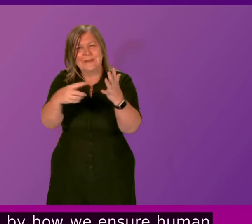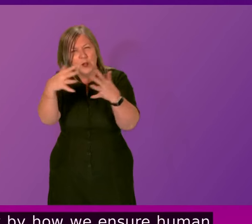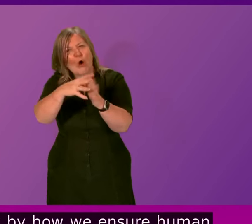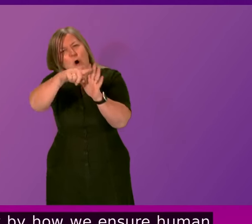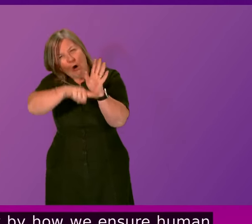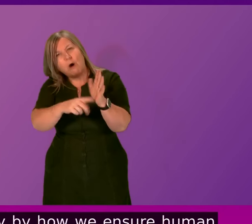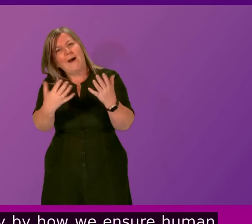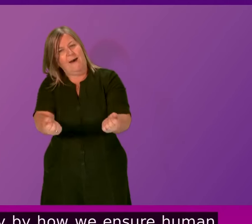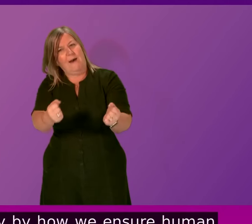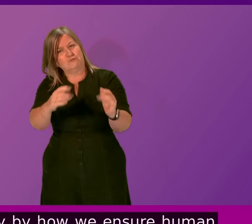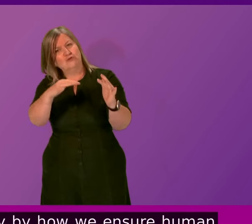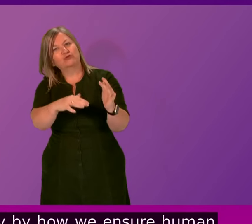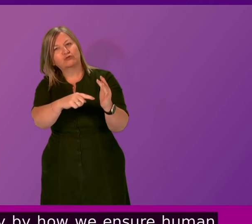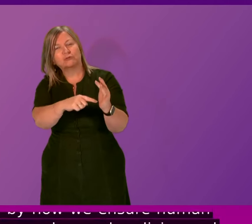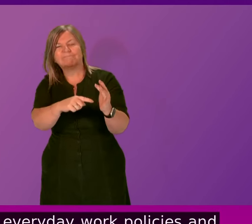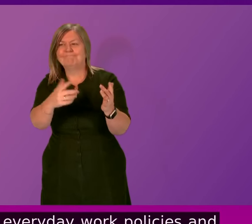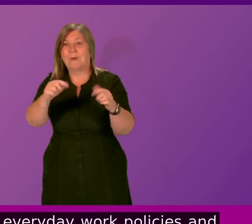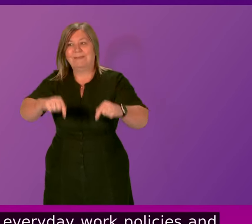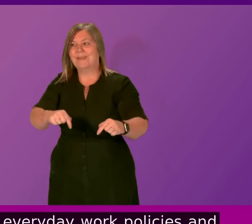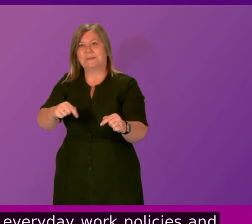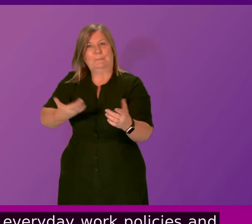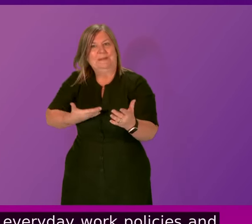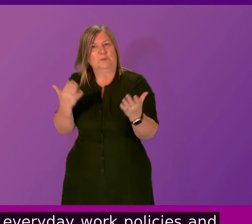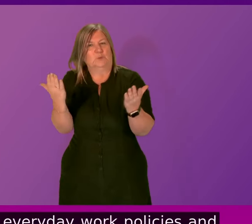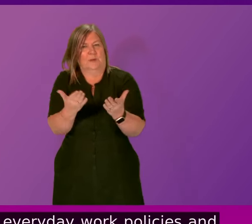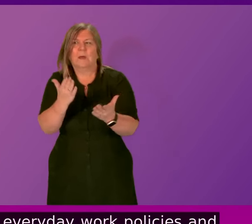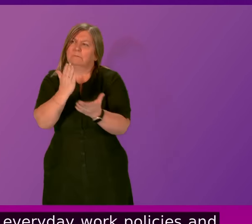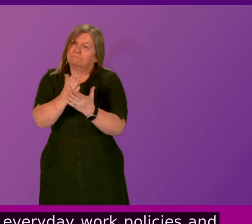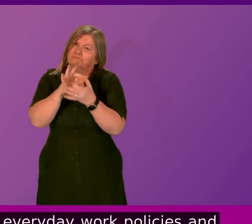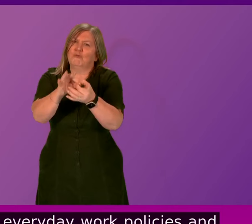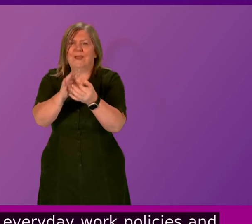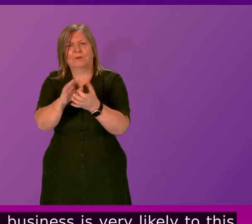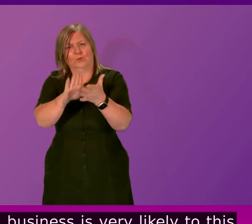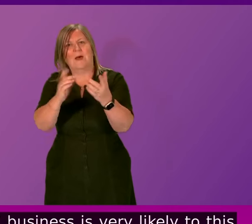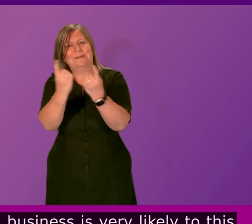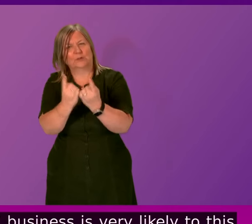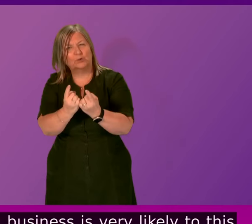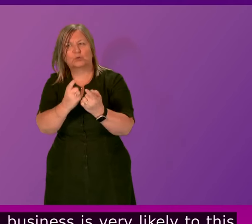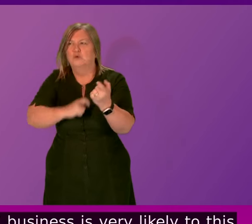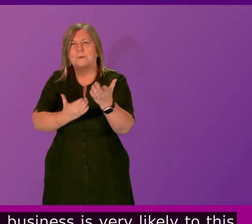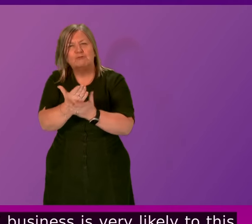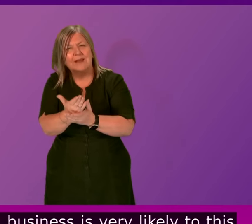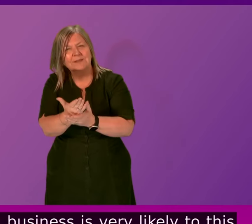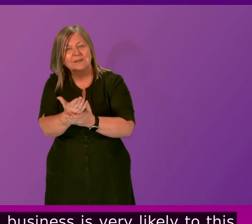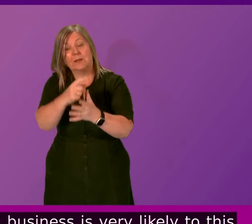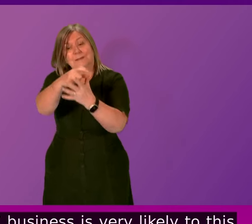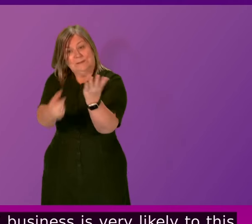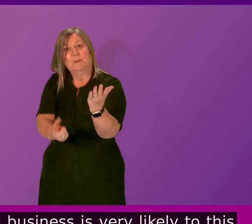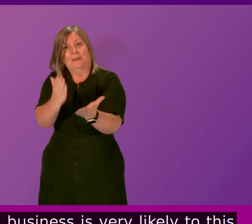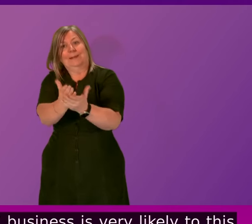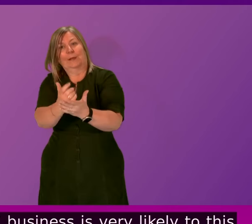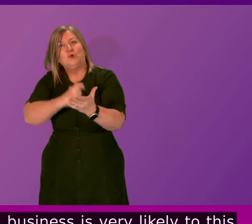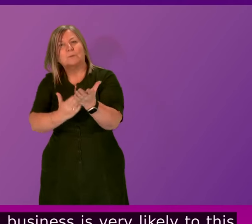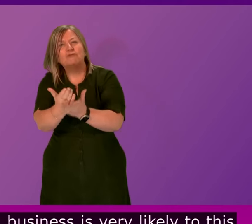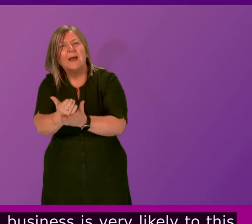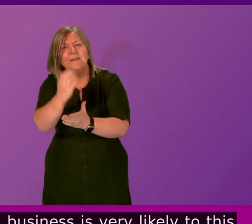And today's members' business is very linked to this very important issue. Recognising this disability as a human right and